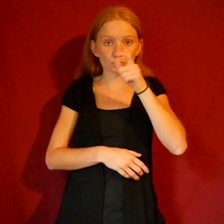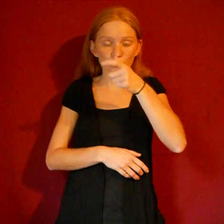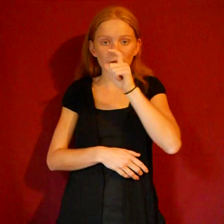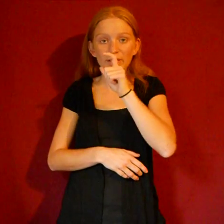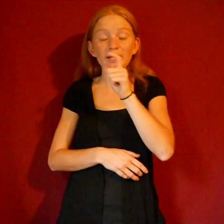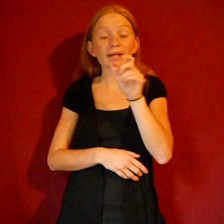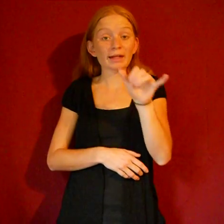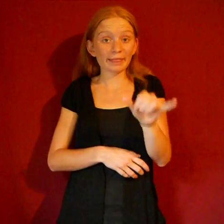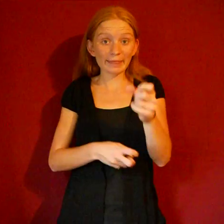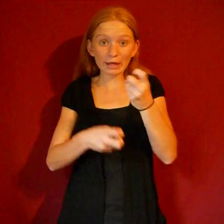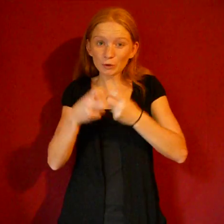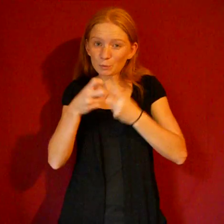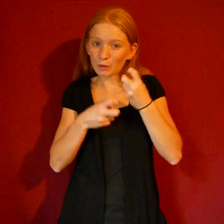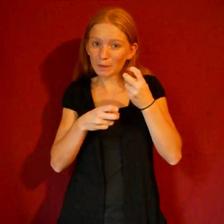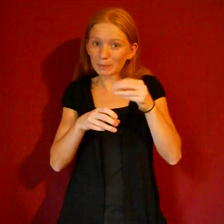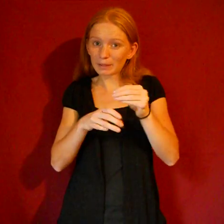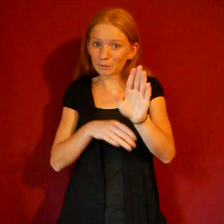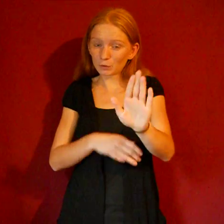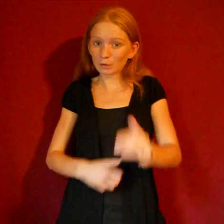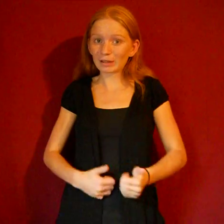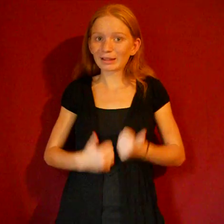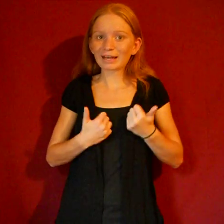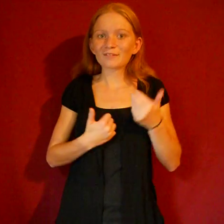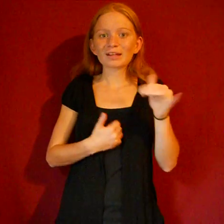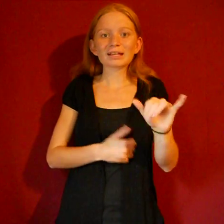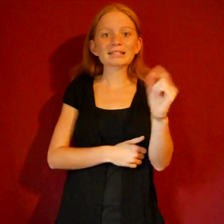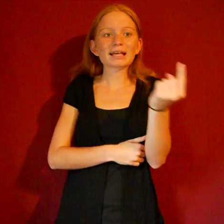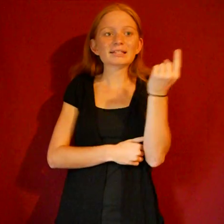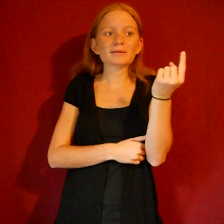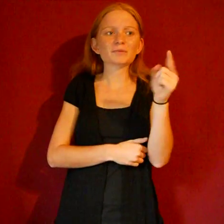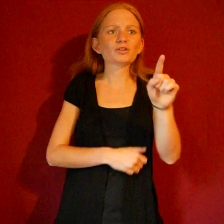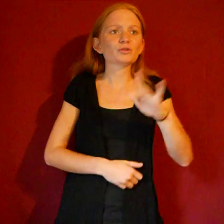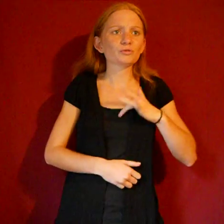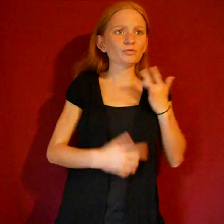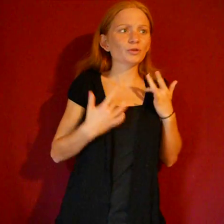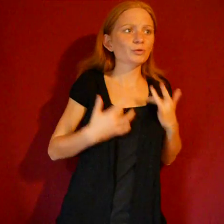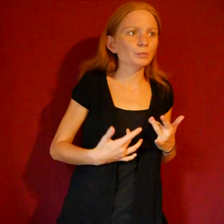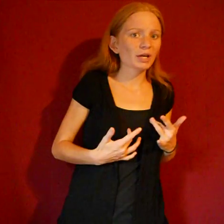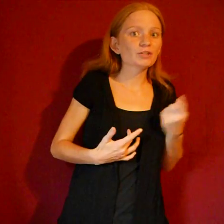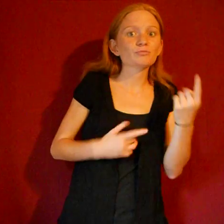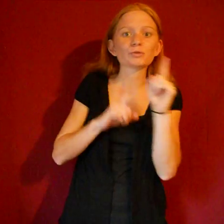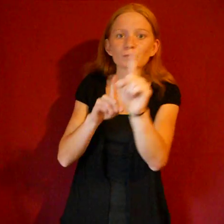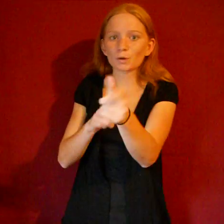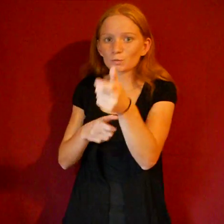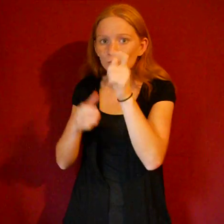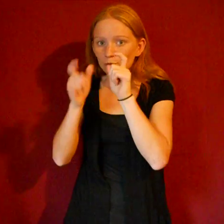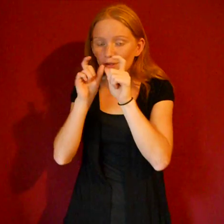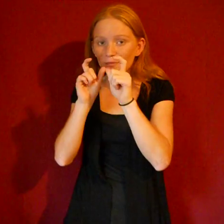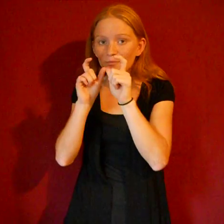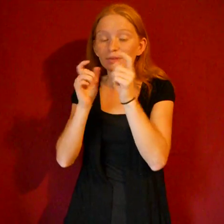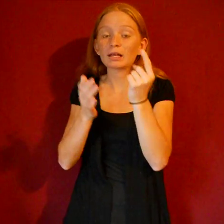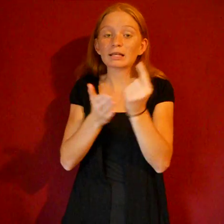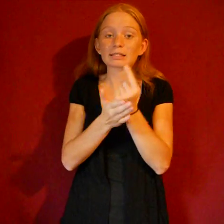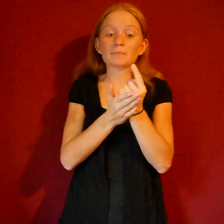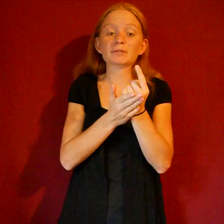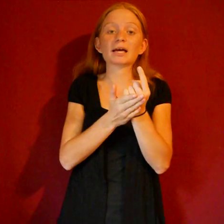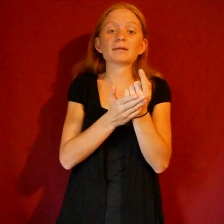Also, can you tell me, is it something you've been doing more since you're depressed? Because sometimes people use that as a way to try to medicate